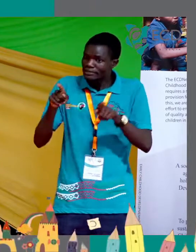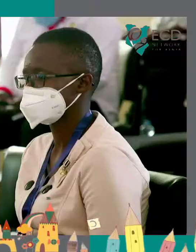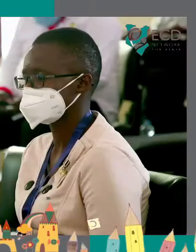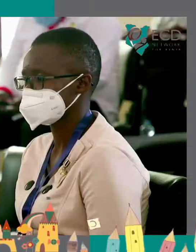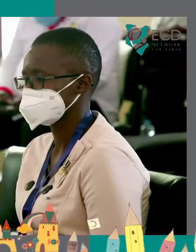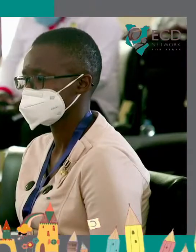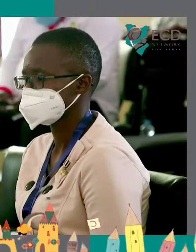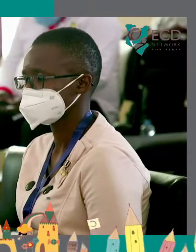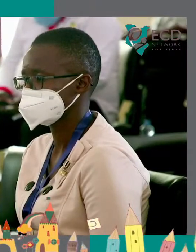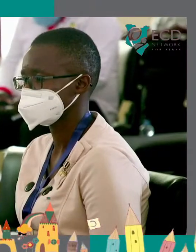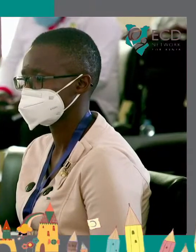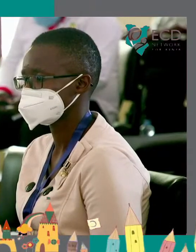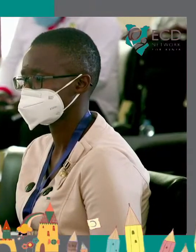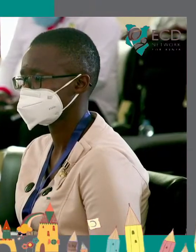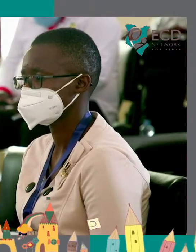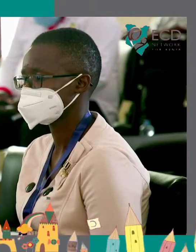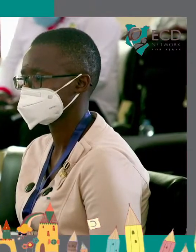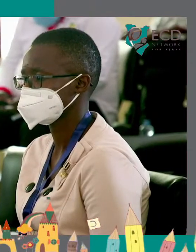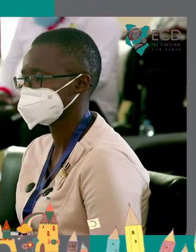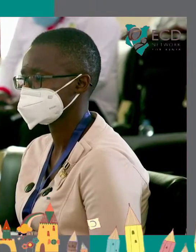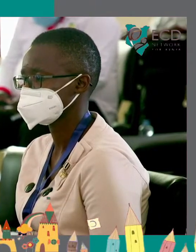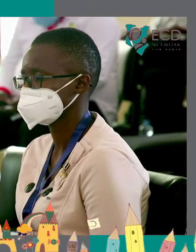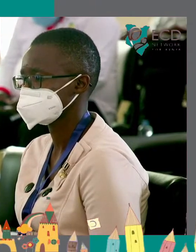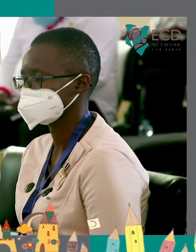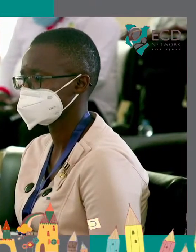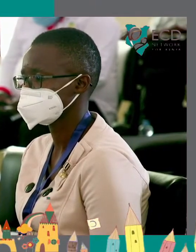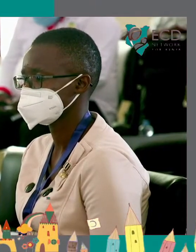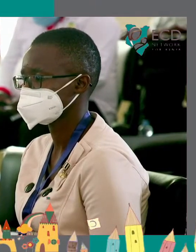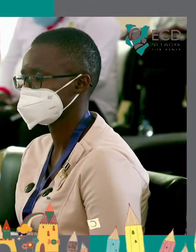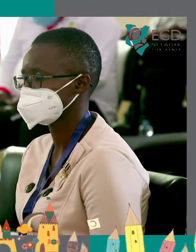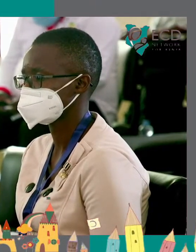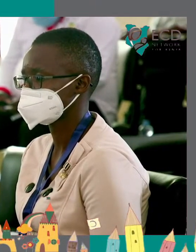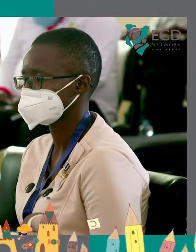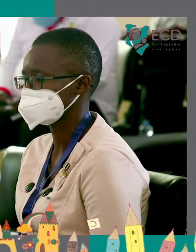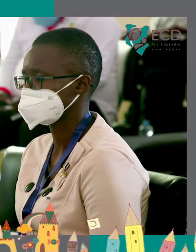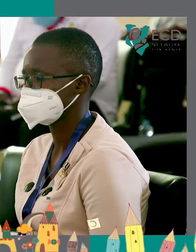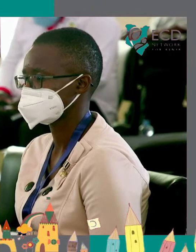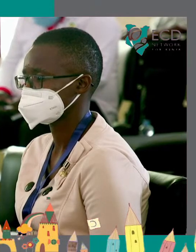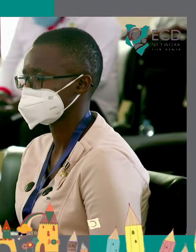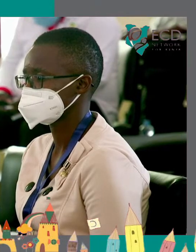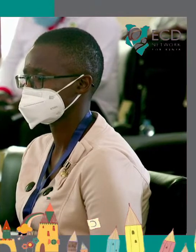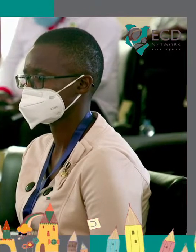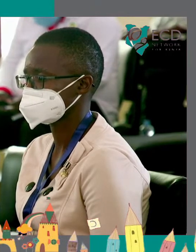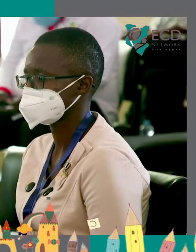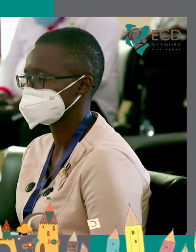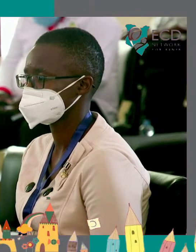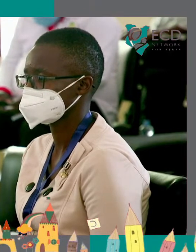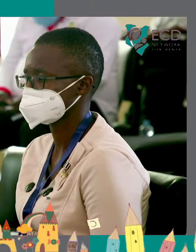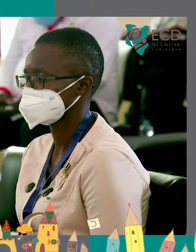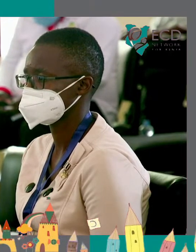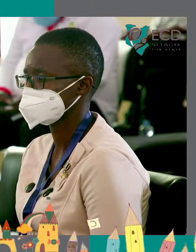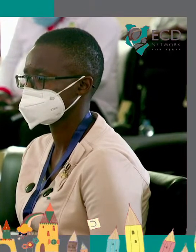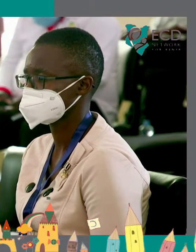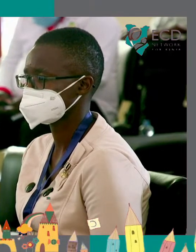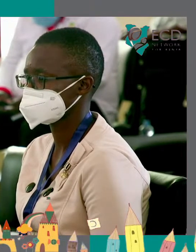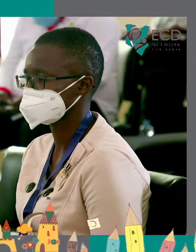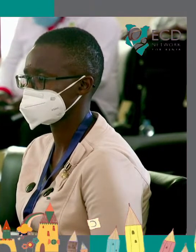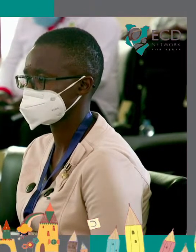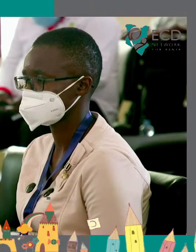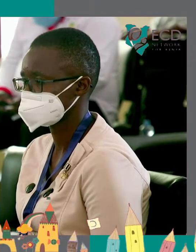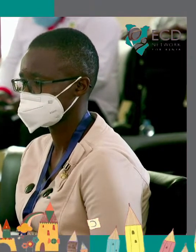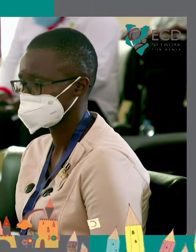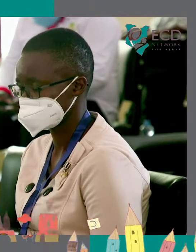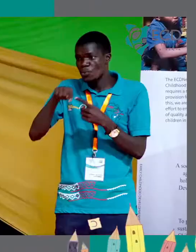join hands to improve the infrastructure, because you never know when you can get there. Let us